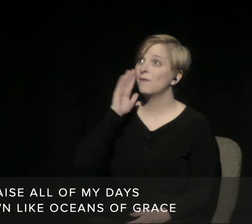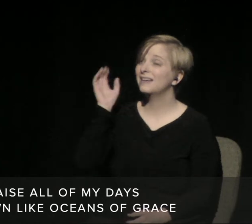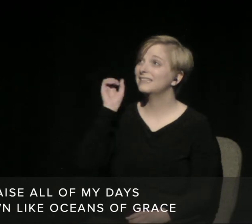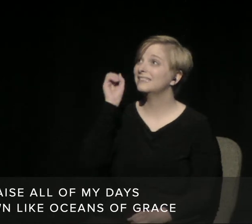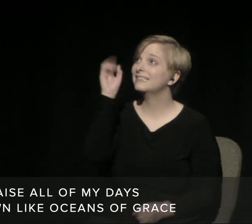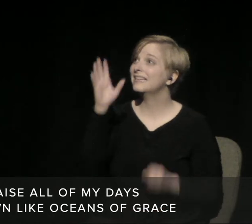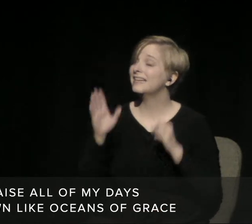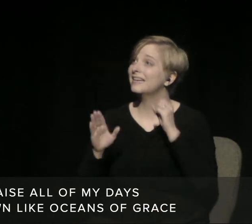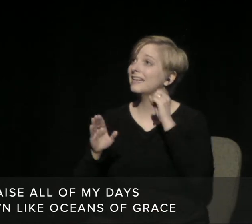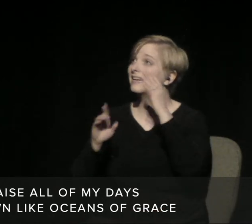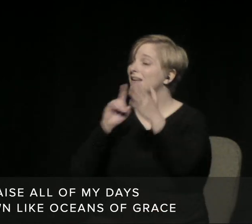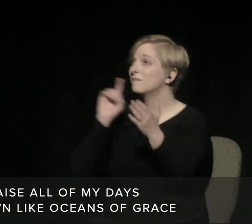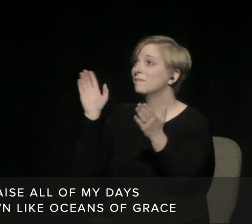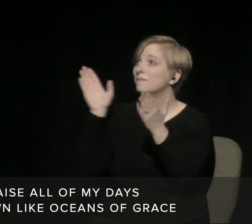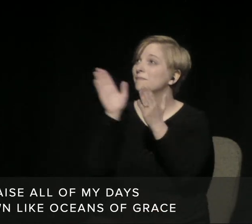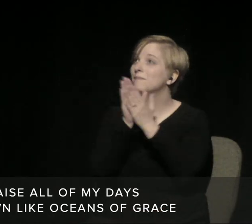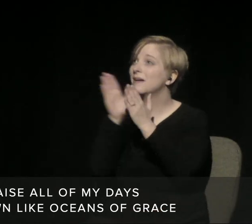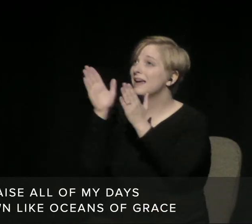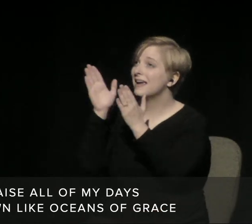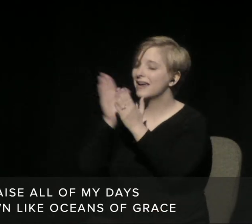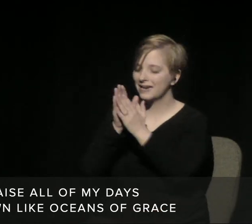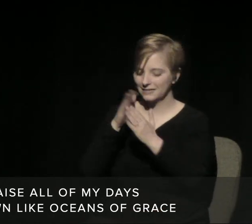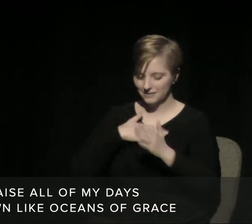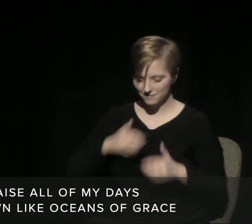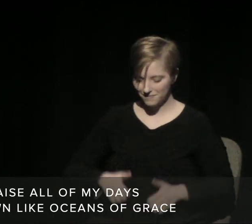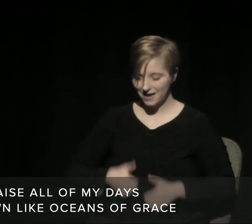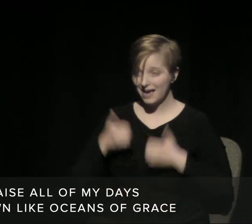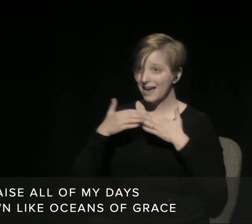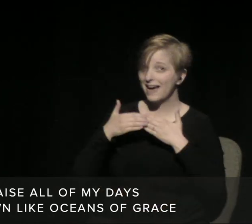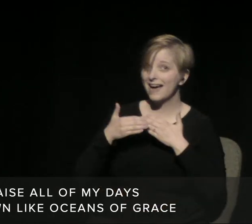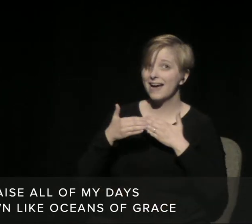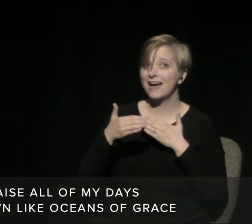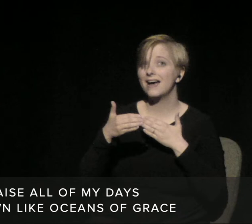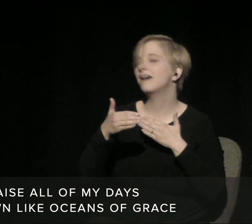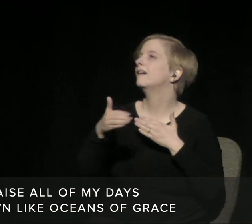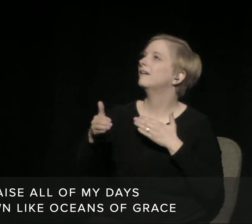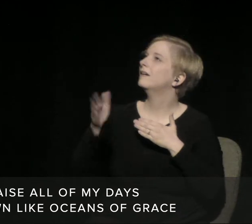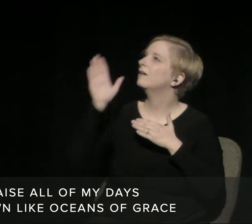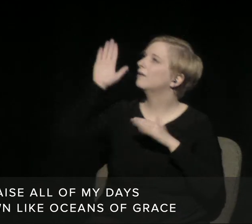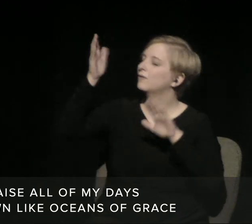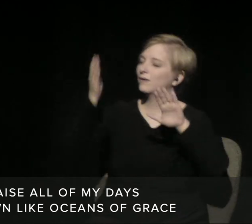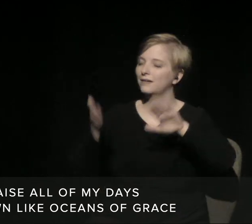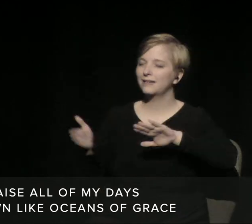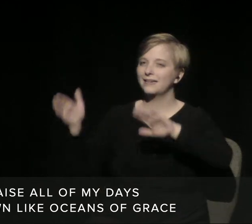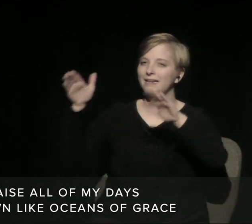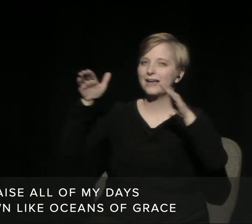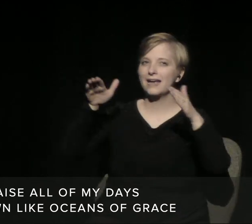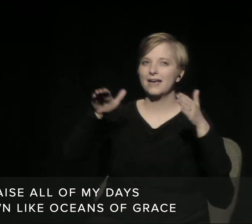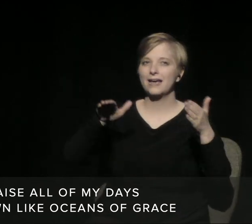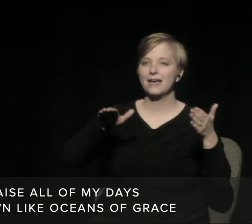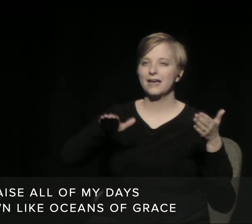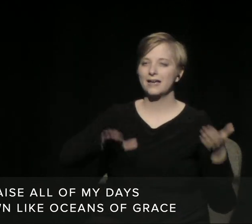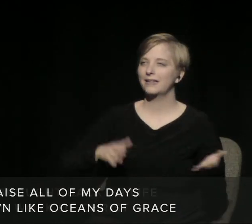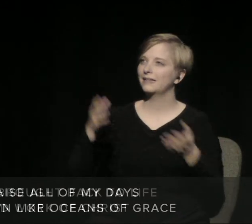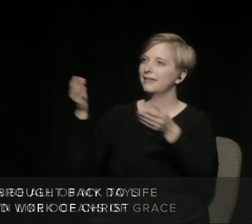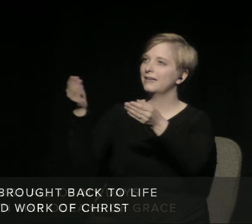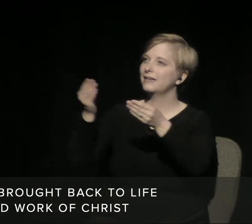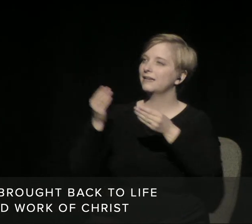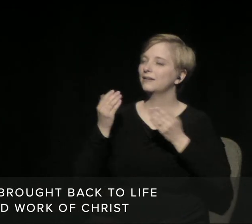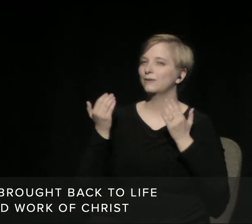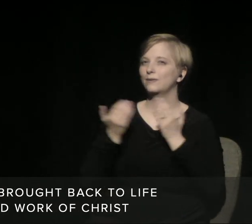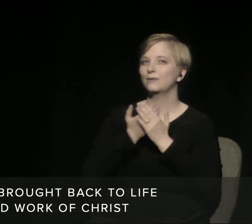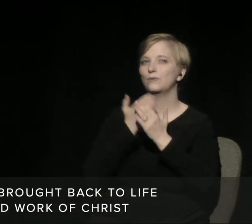I'll sing your praise all of my days. Your blood flowing down like oceans